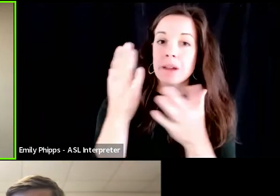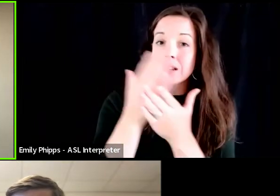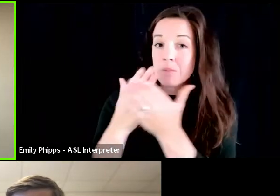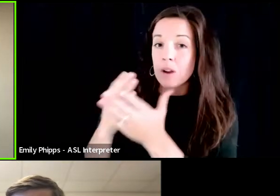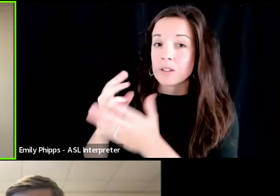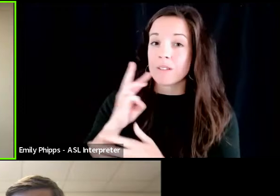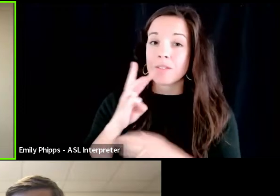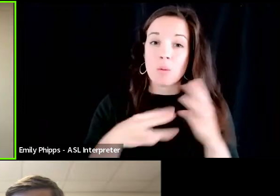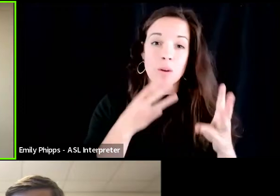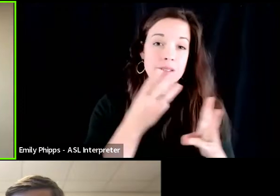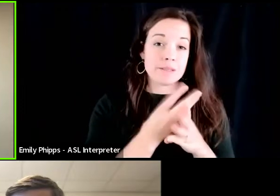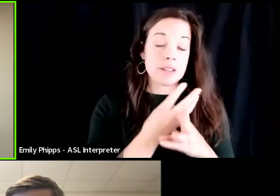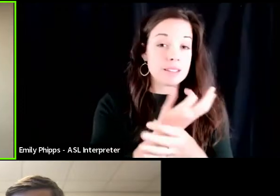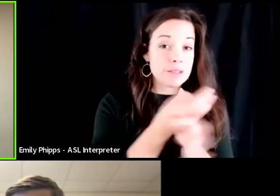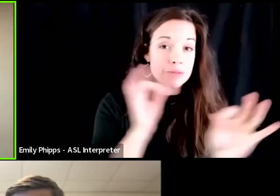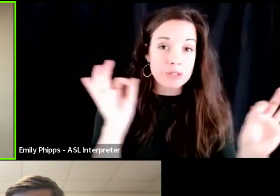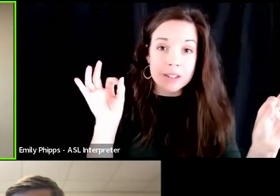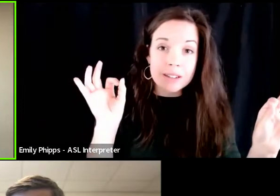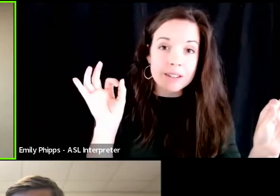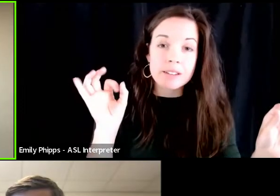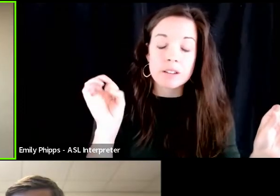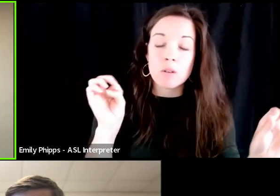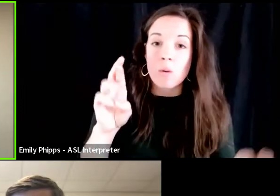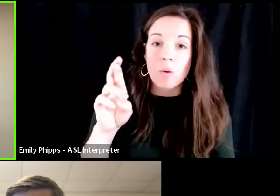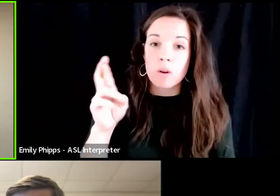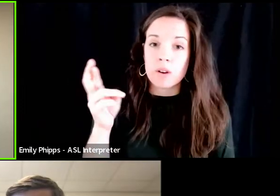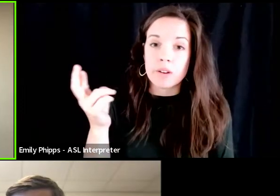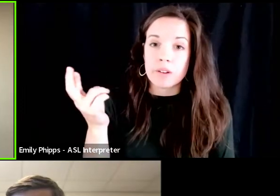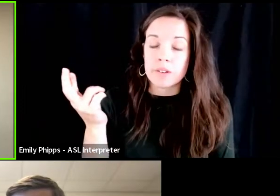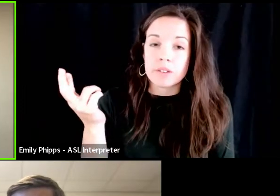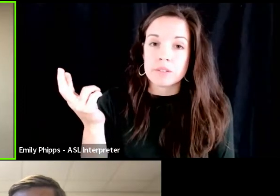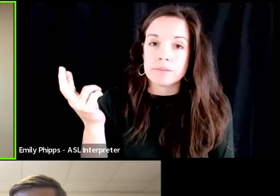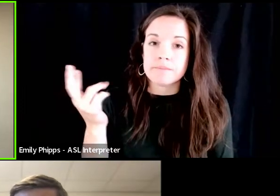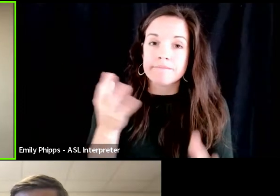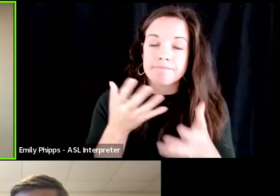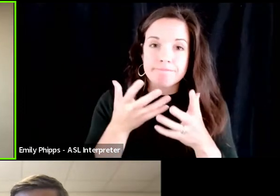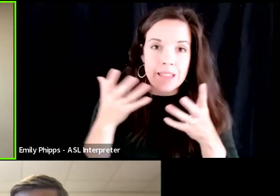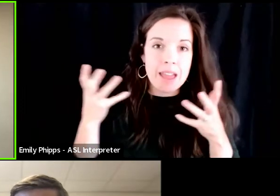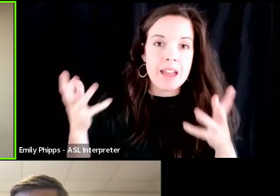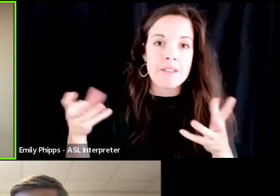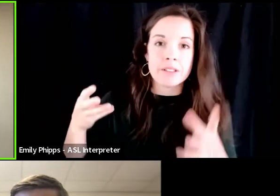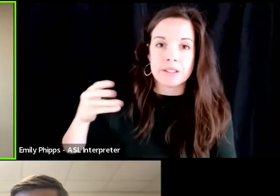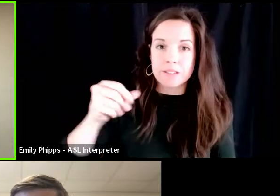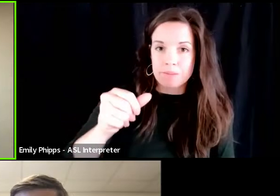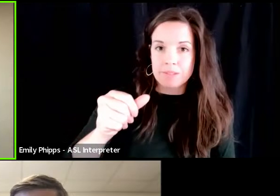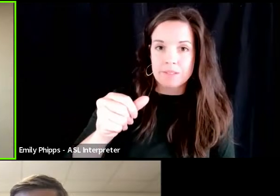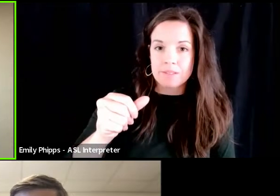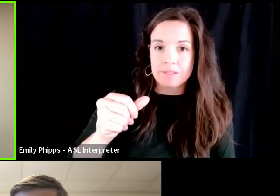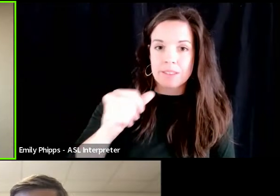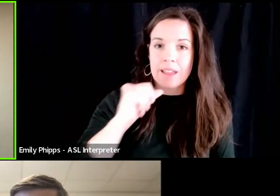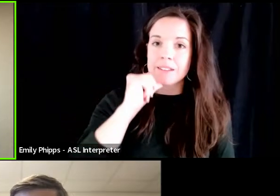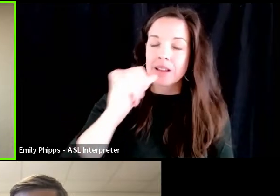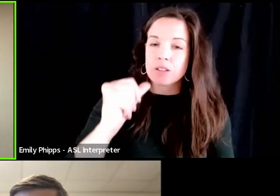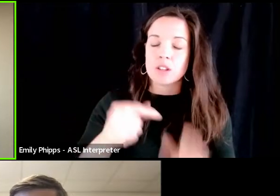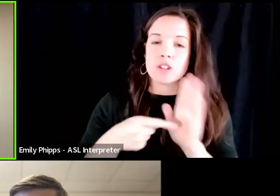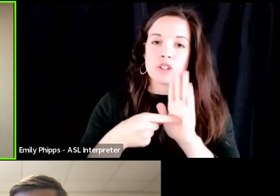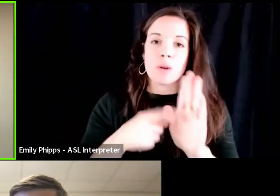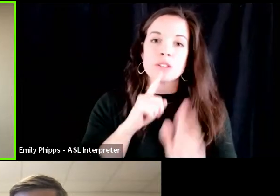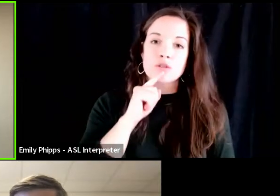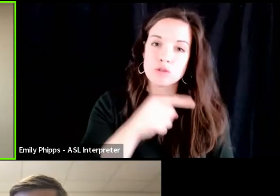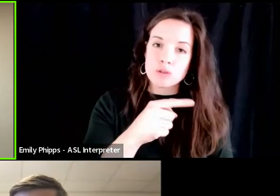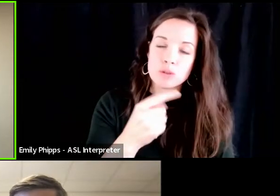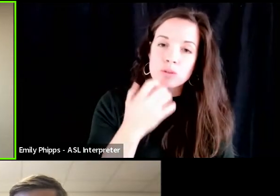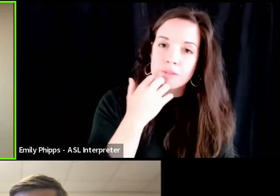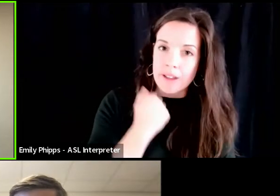water is either free or heavily subsidized. Certainly doesn't reflect its true value and its